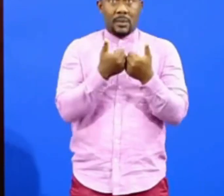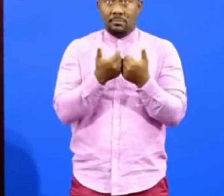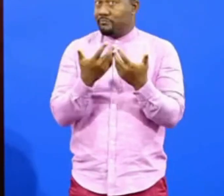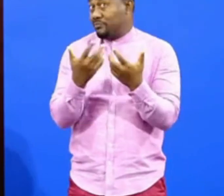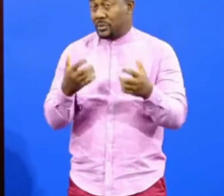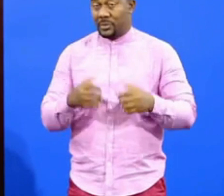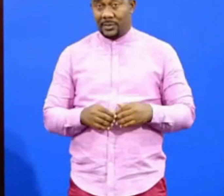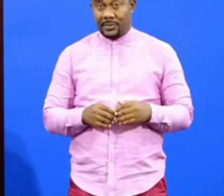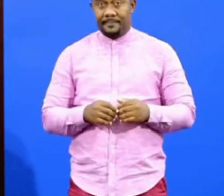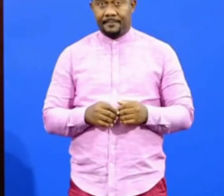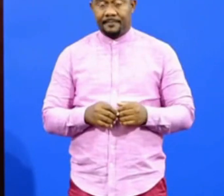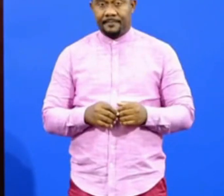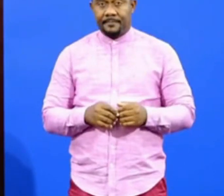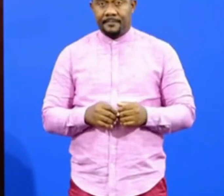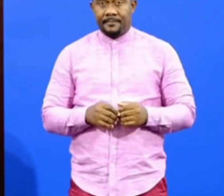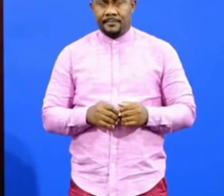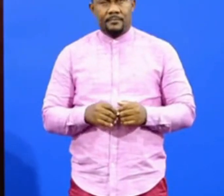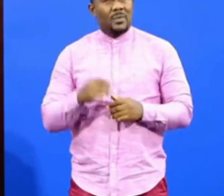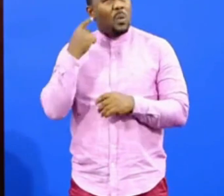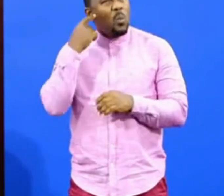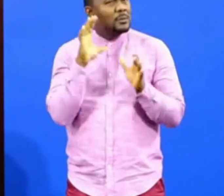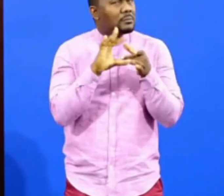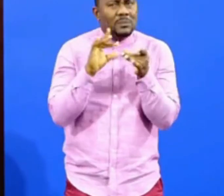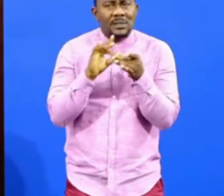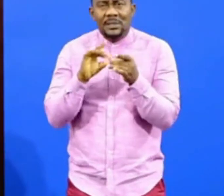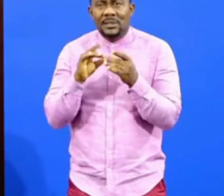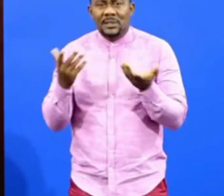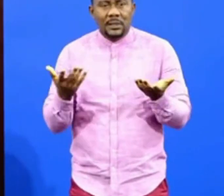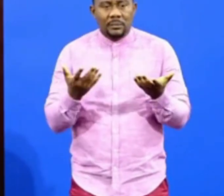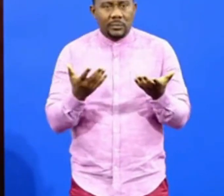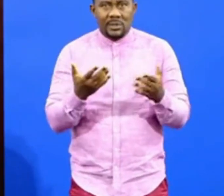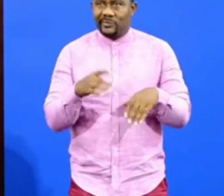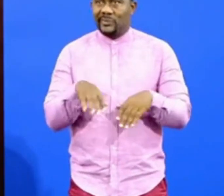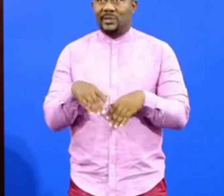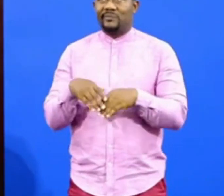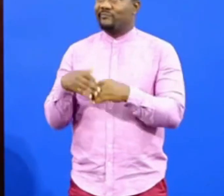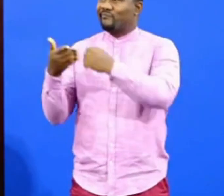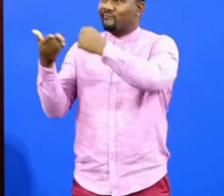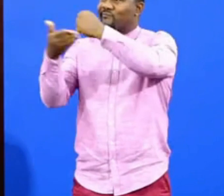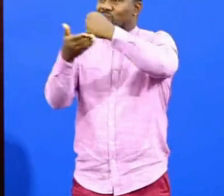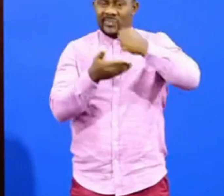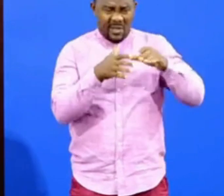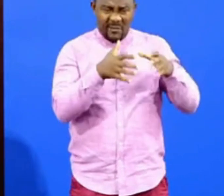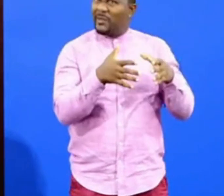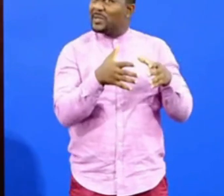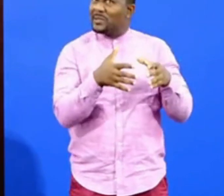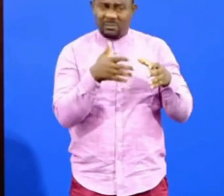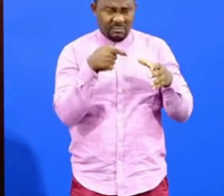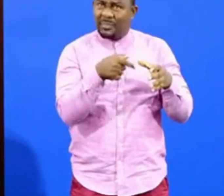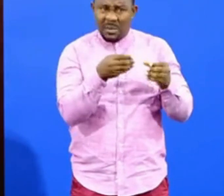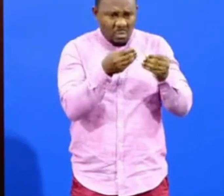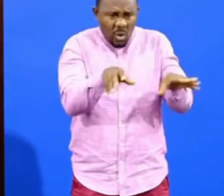in the market. You'll hear often talk about post-harvest losses. So farmers will produce their commodities,